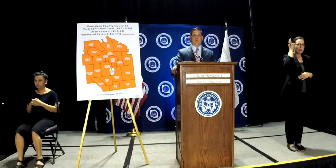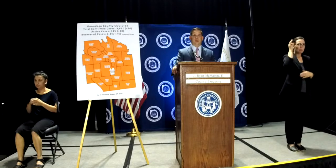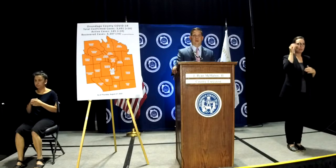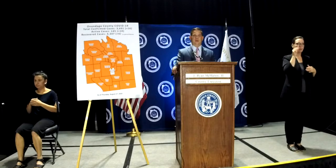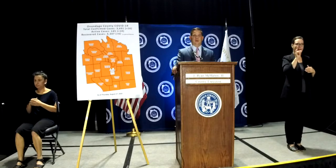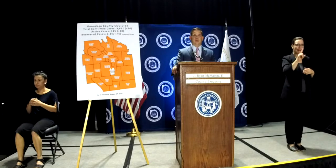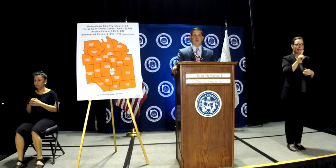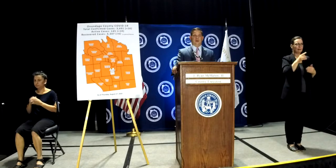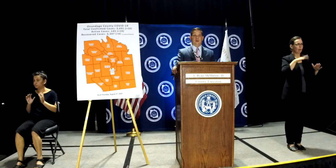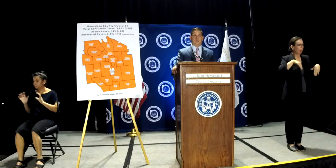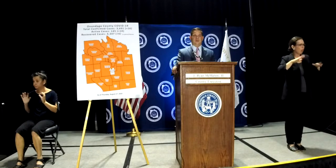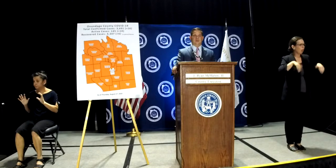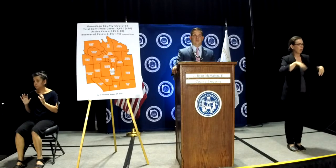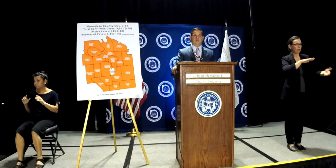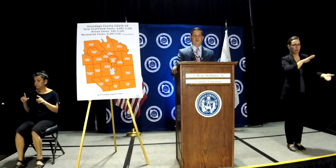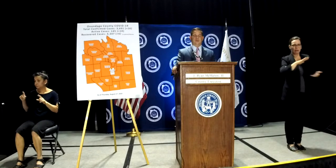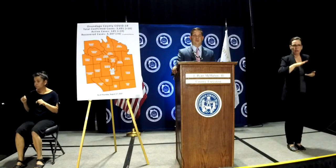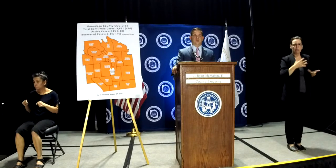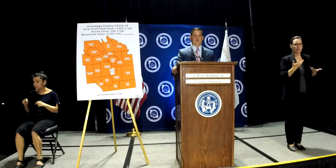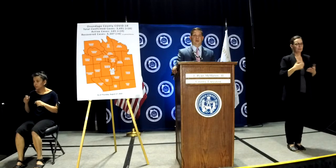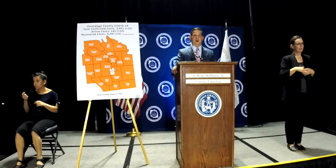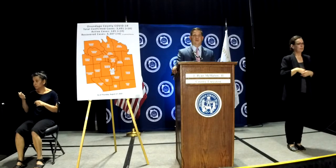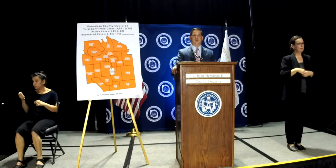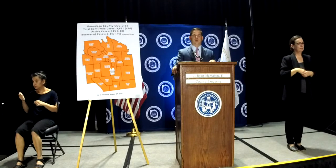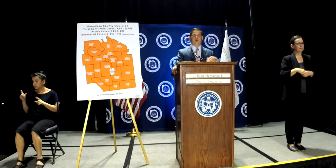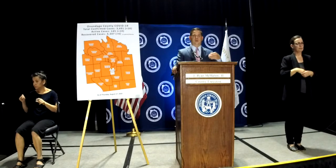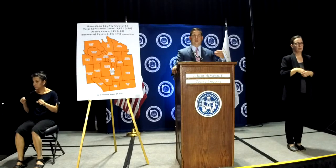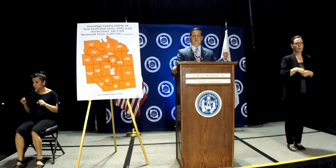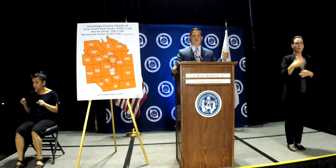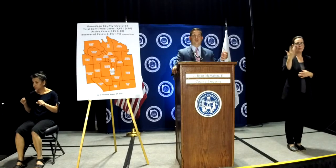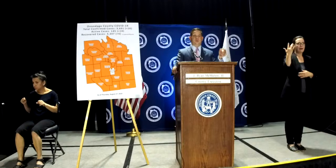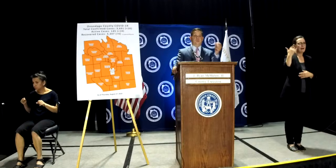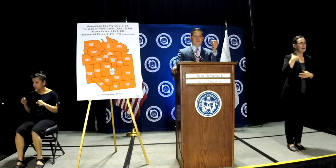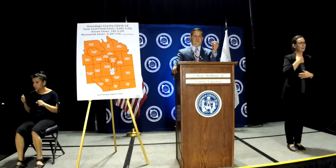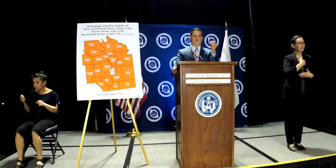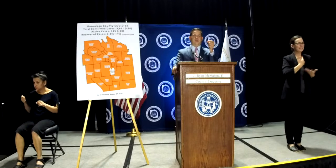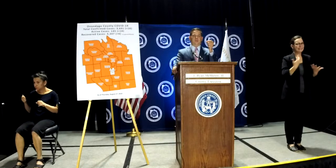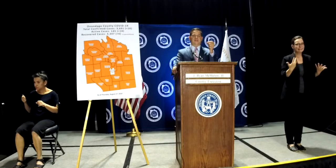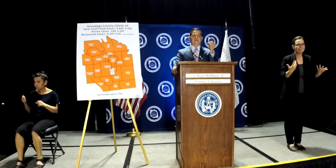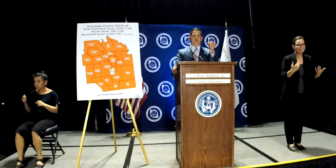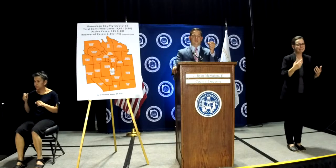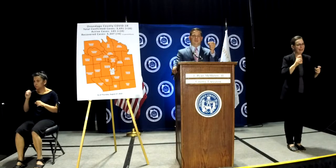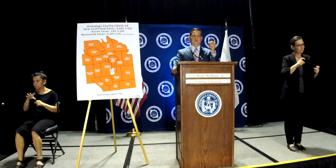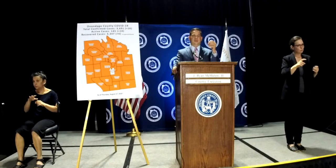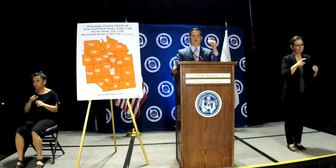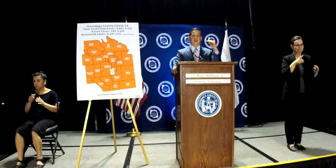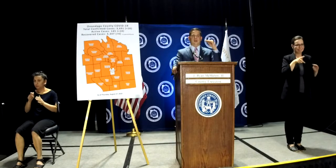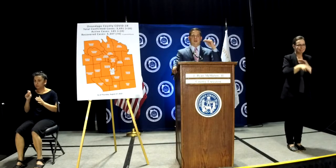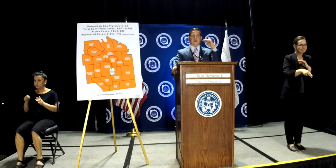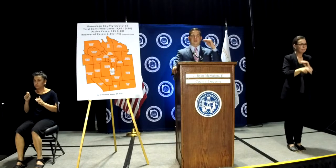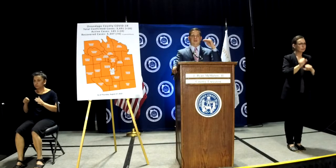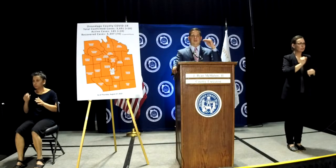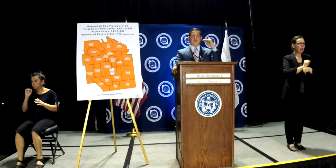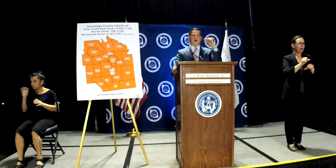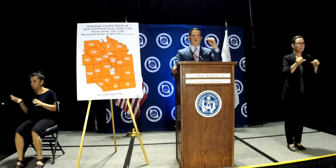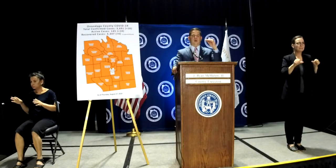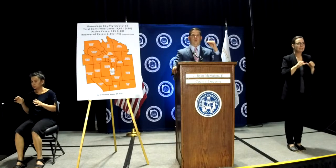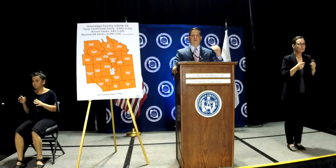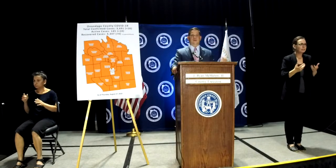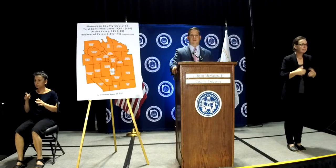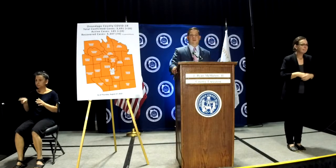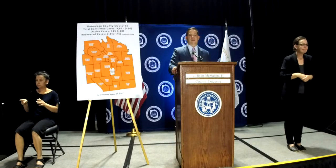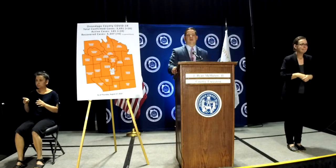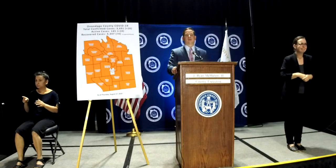where you need to have a situation with layoffs, you go to the legislature with specific positions and all